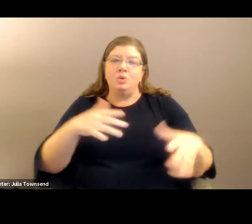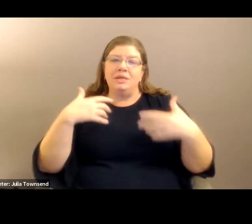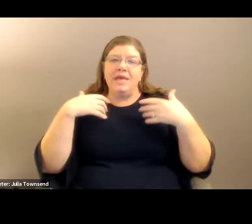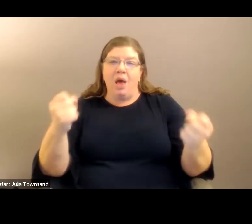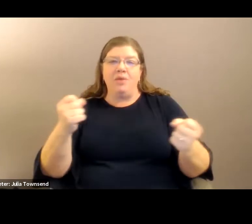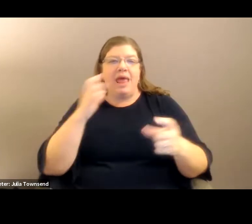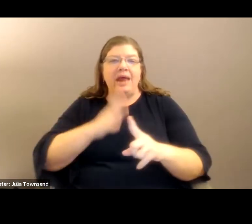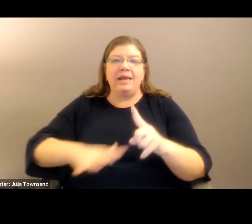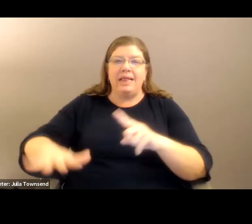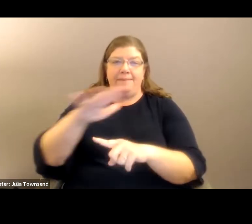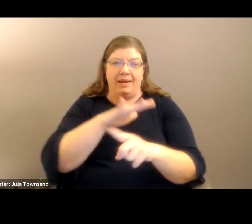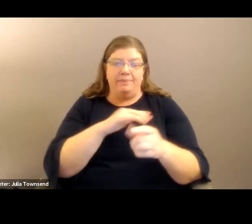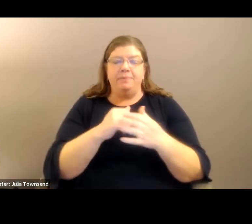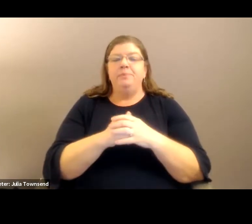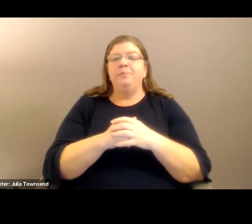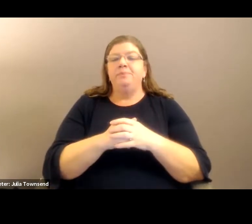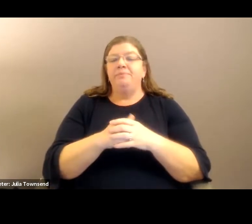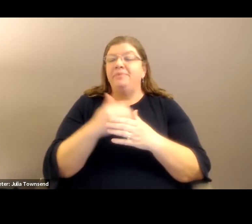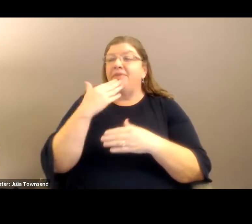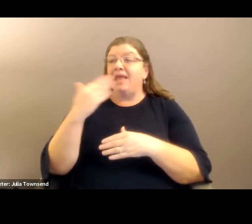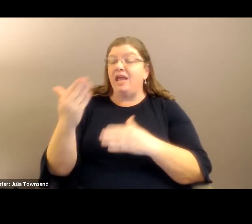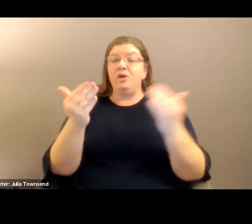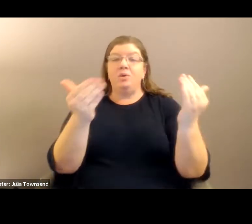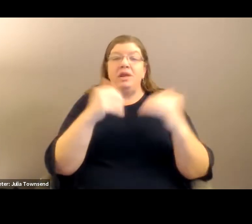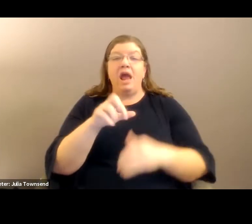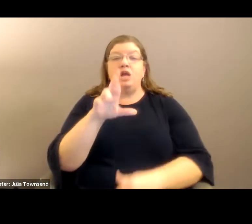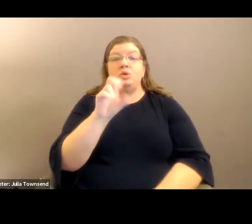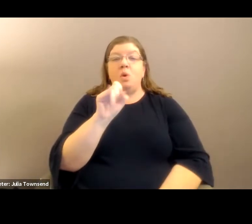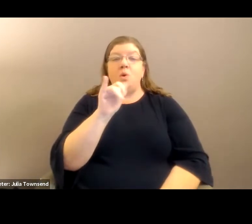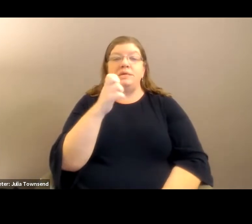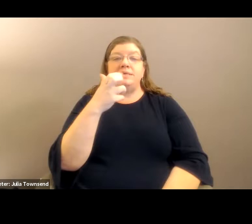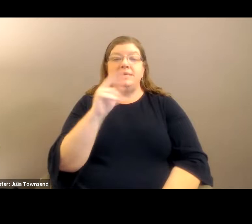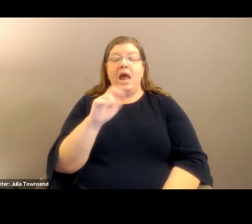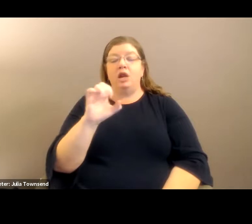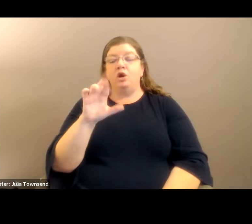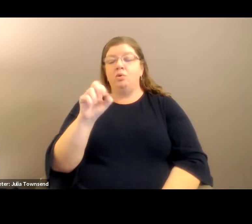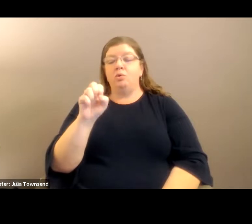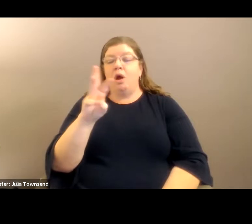Thank you. Next speaker is Roseanne Crawford.